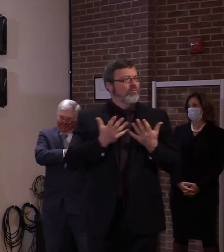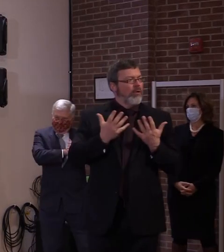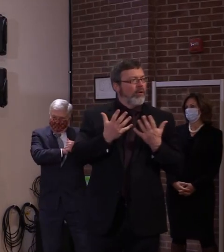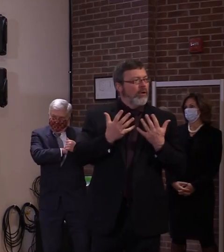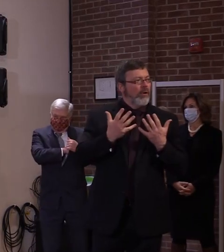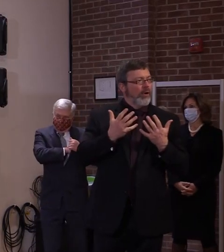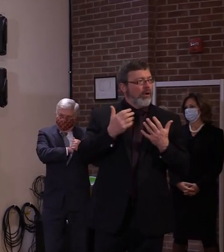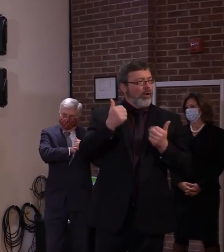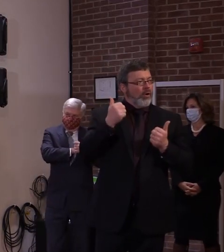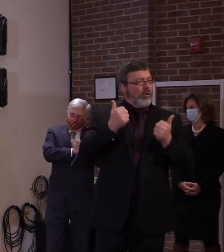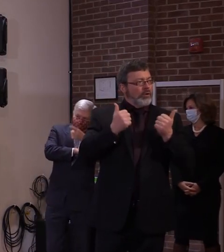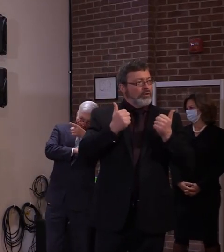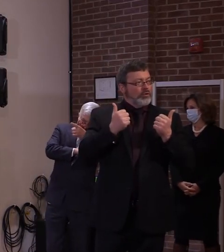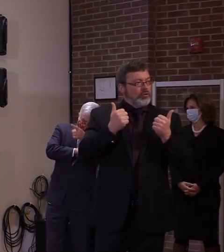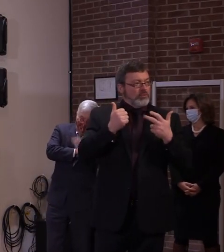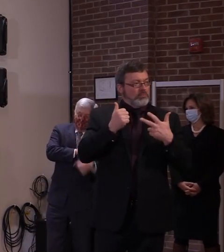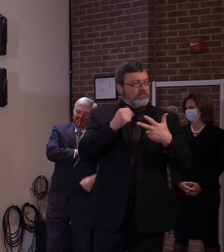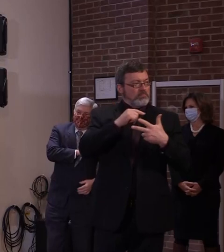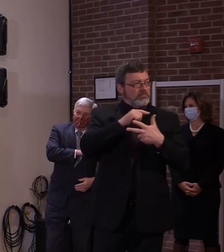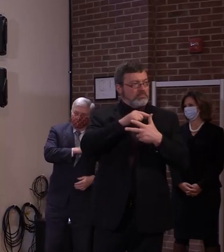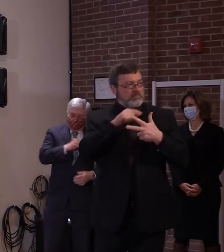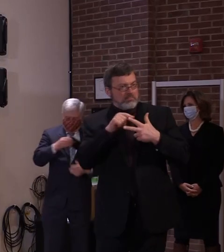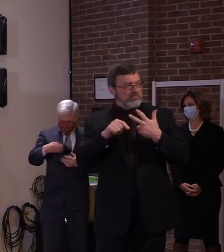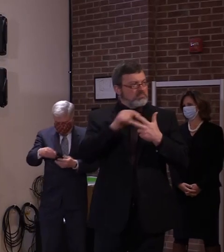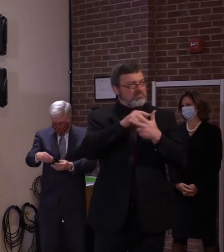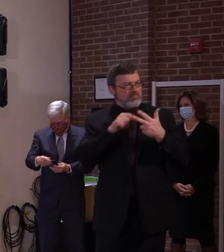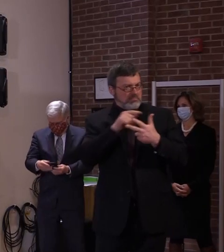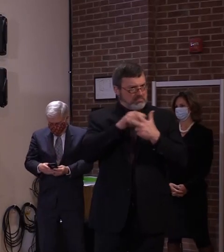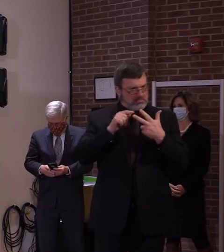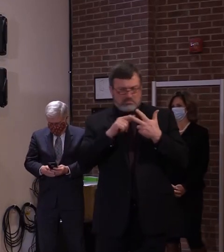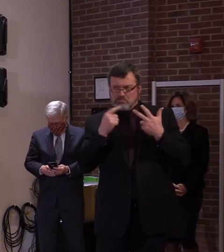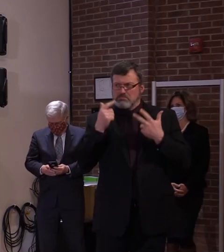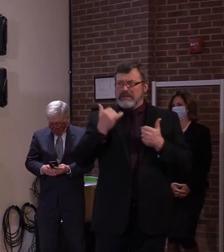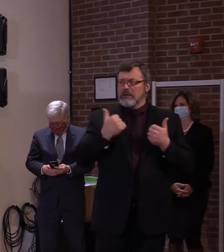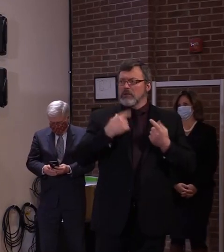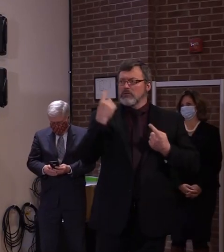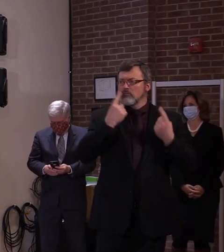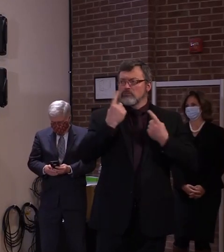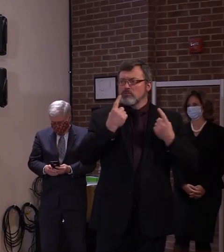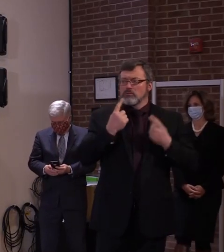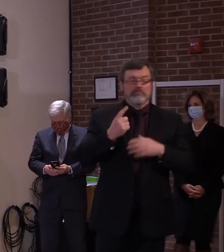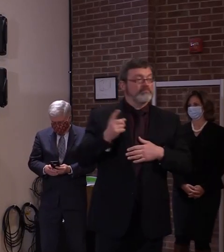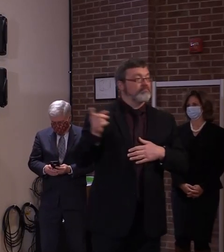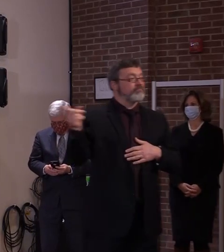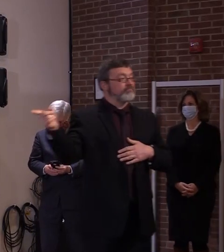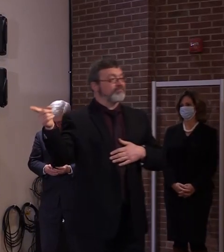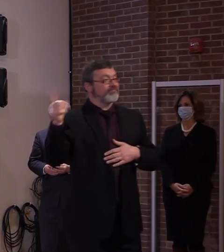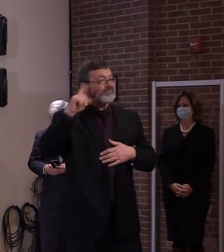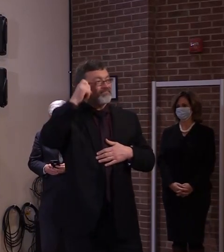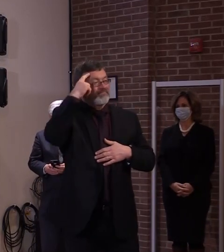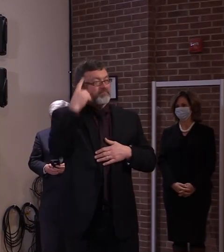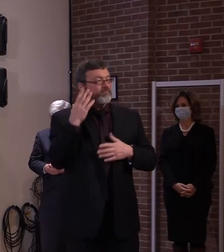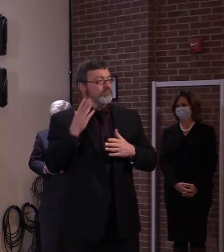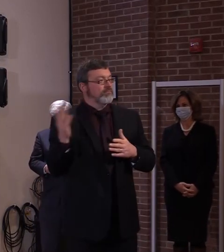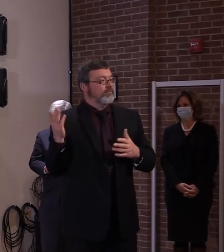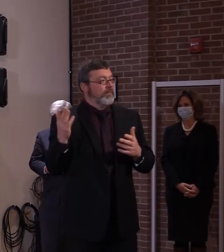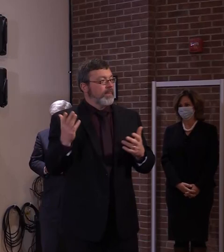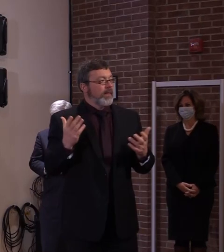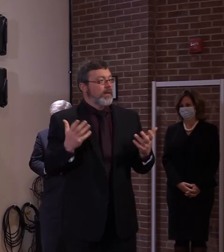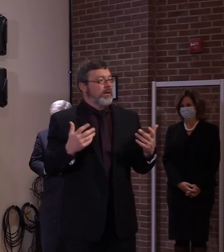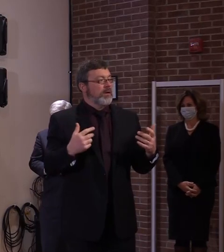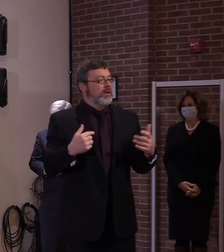make sure that it's right for their circumstances so that they have that information going into Friday and Saturday? I'm going to let Dr. Levine answer